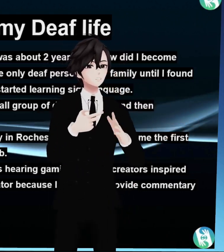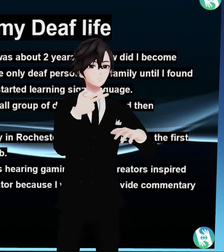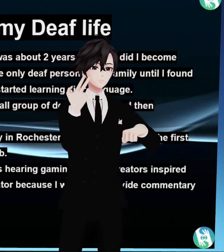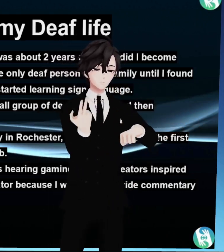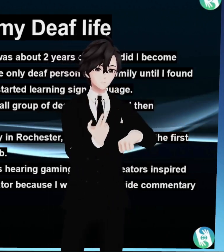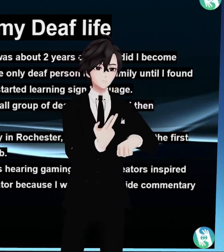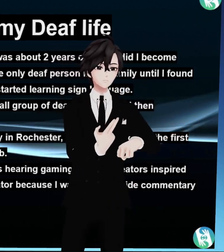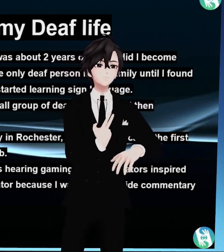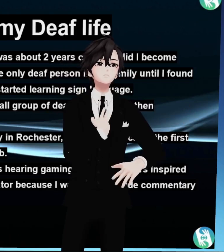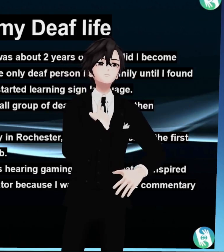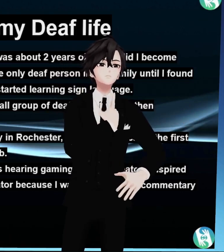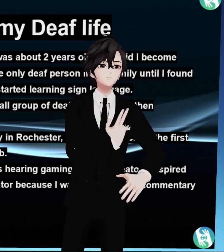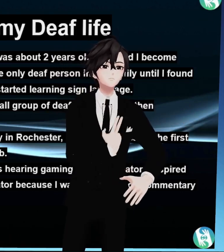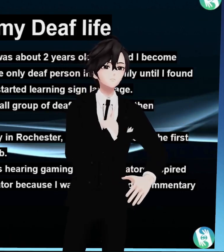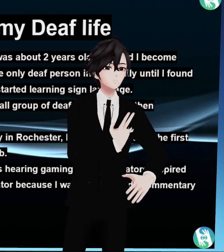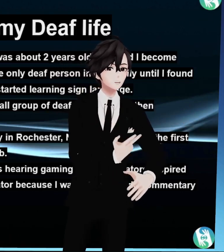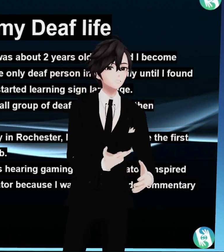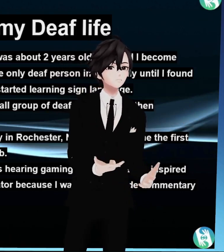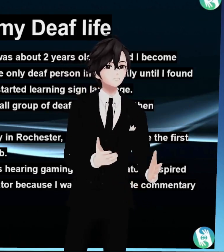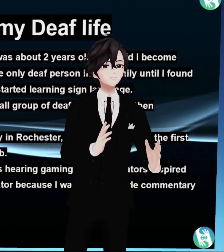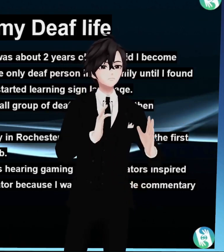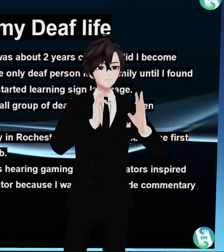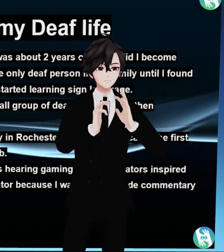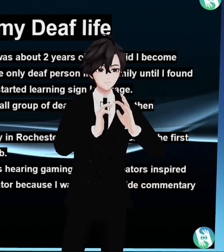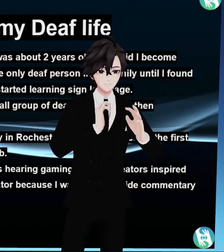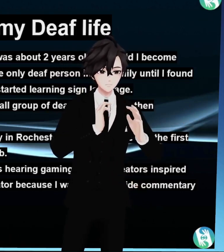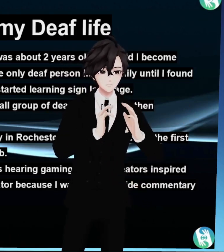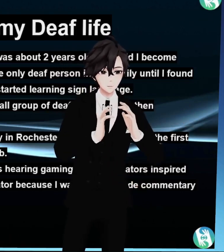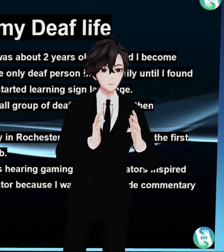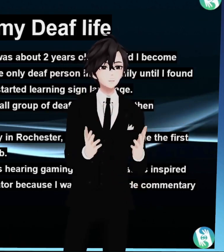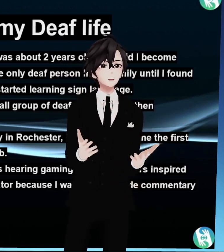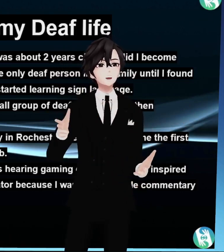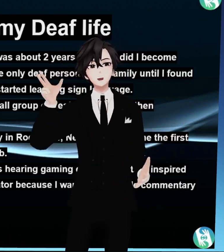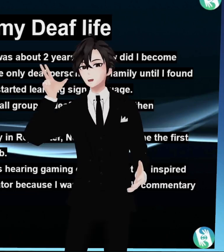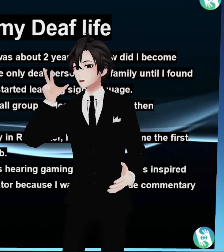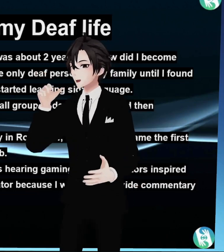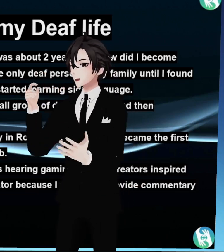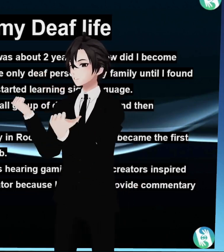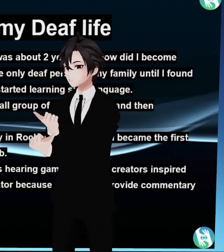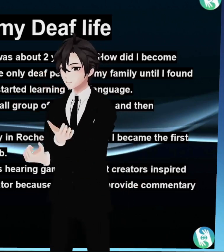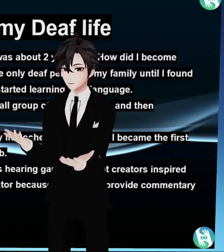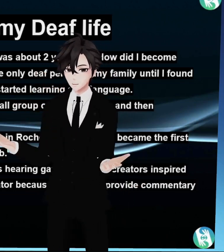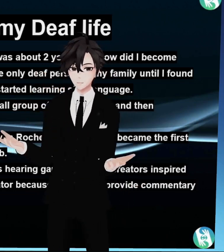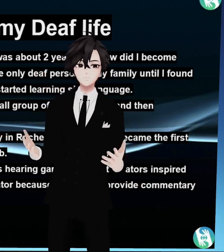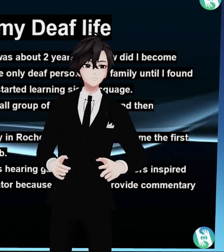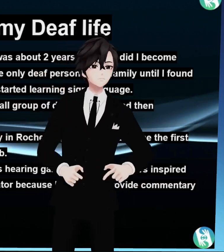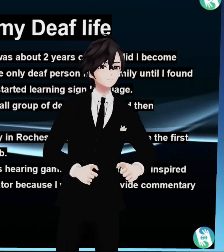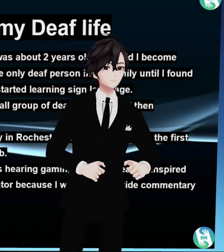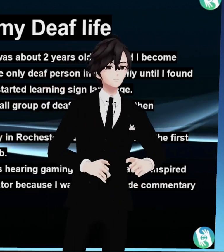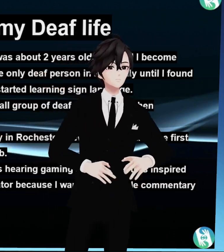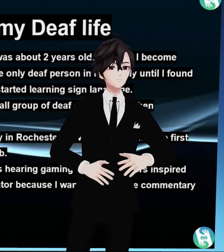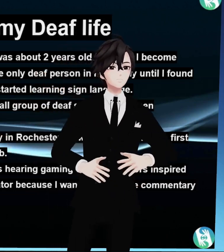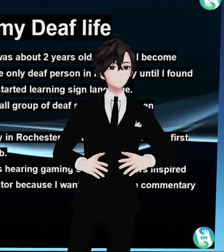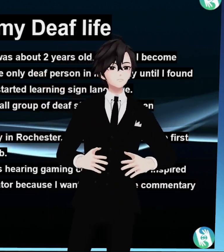And this meant that the hearing players I was collaborating with who had to use voice needed to find a way to communicate with me.